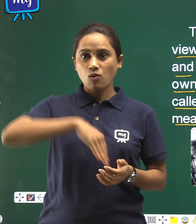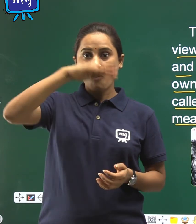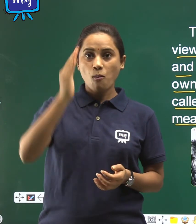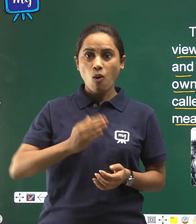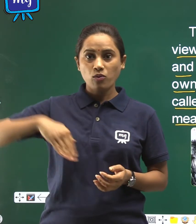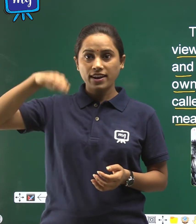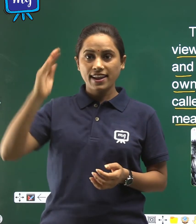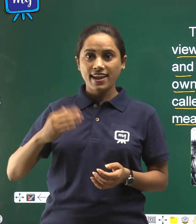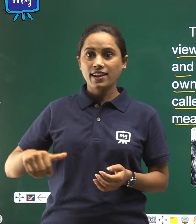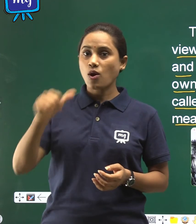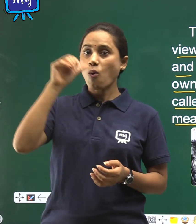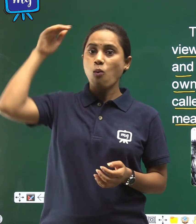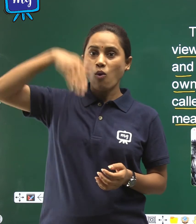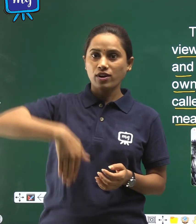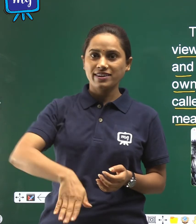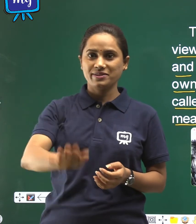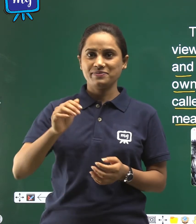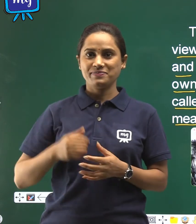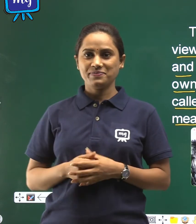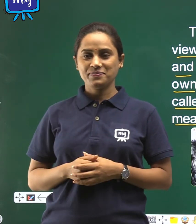mountain water.